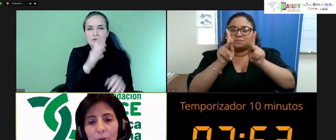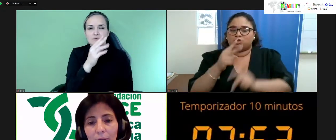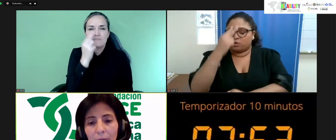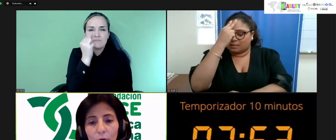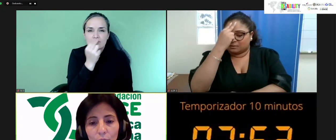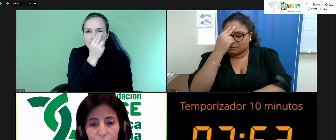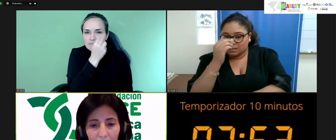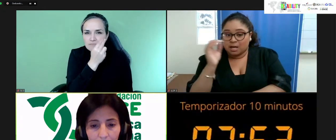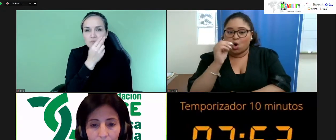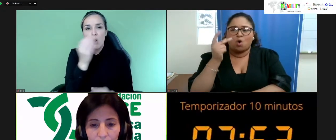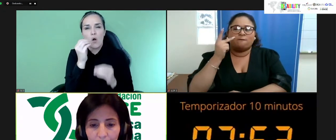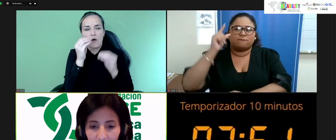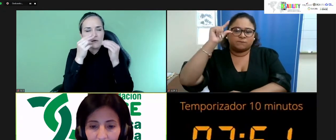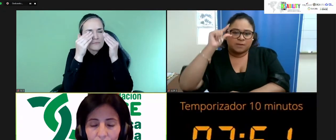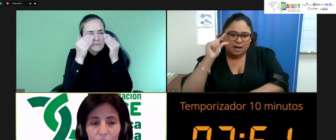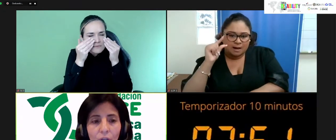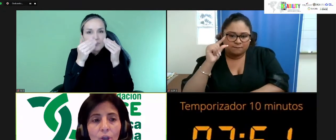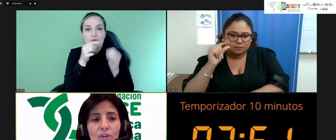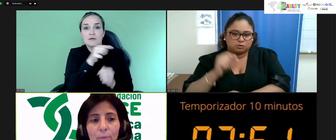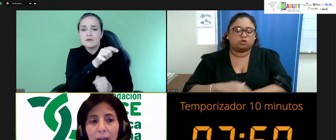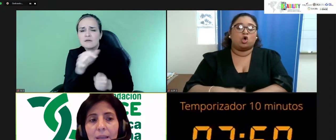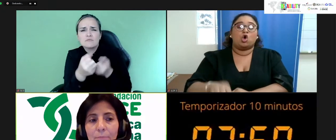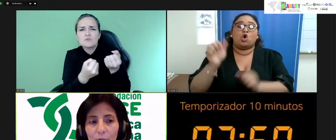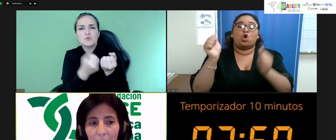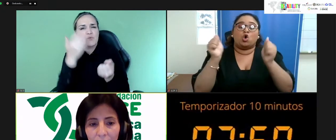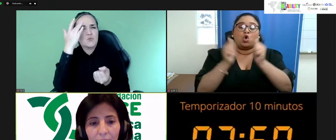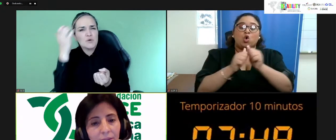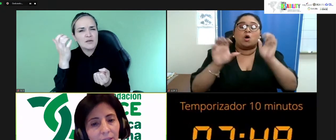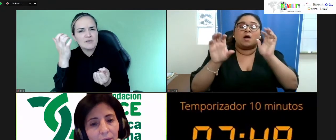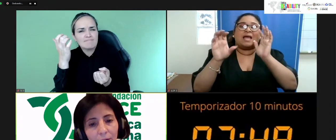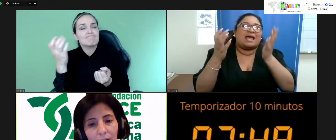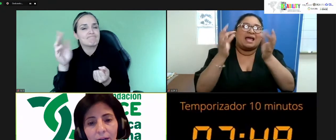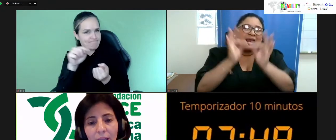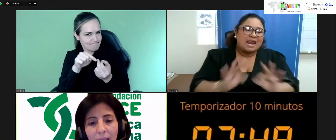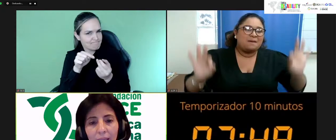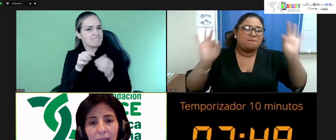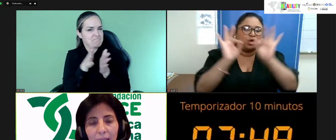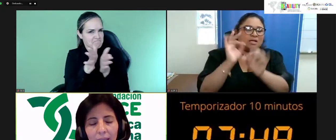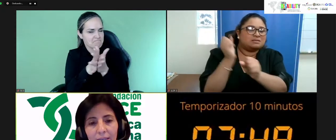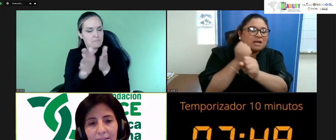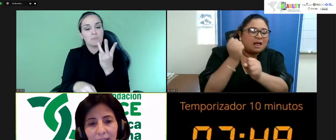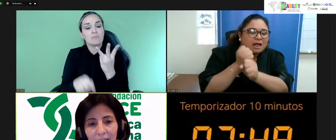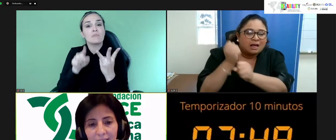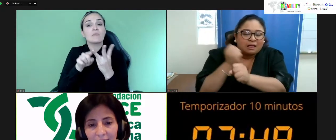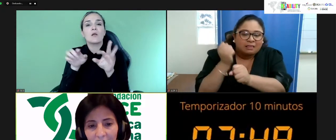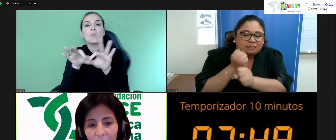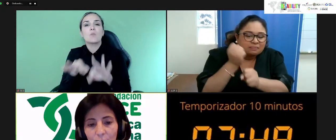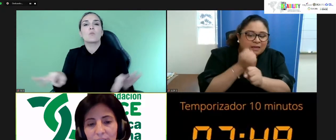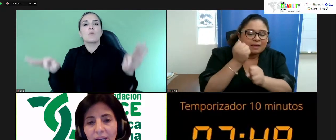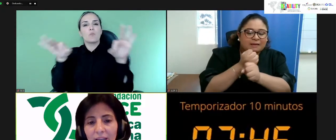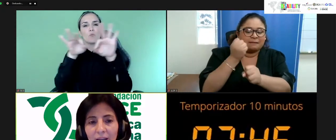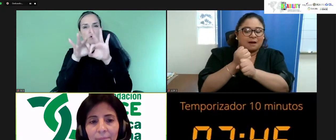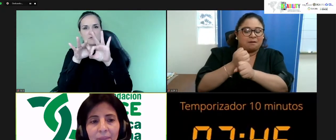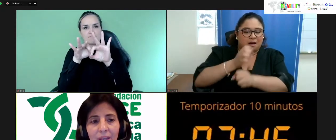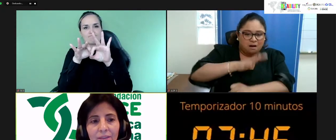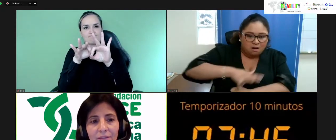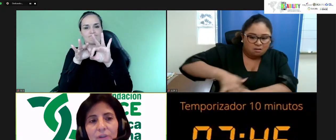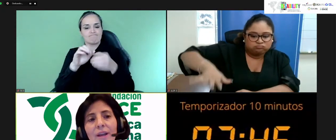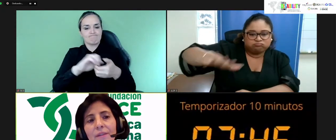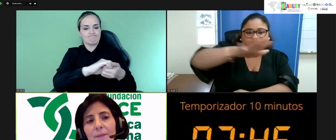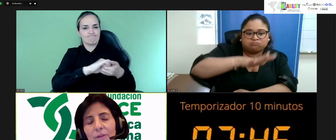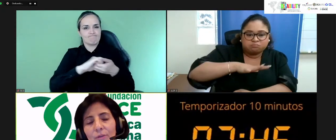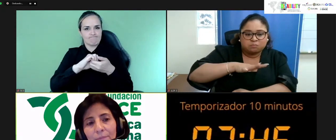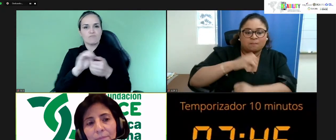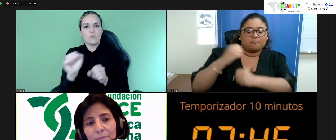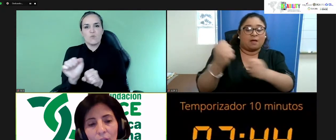low vision or not those blind and so we work on the importance of